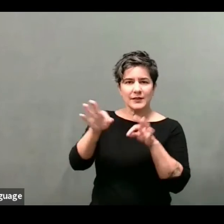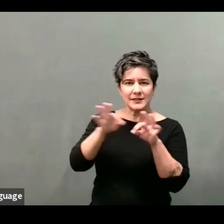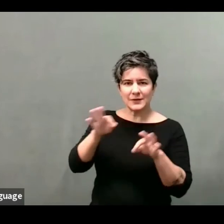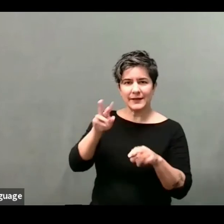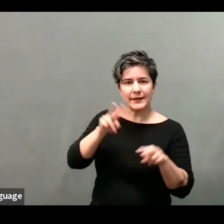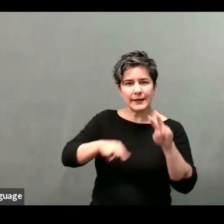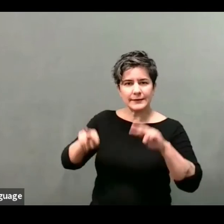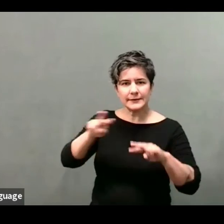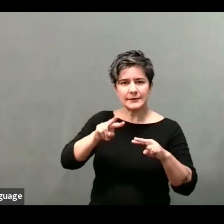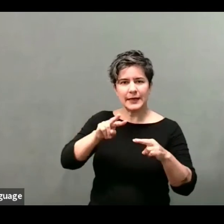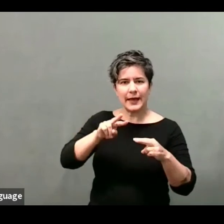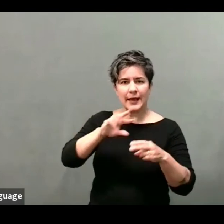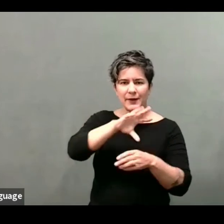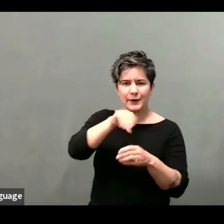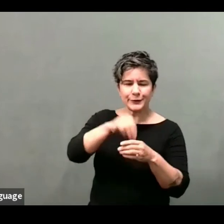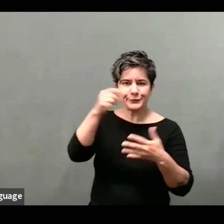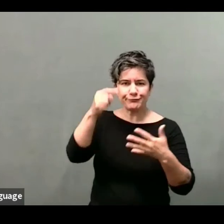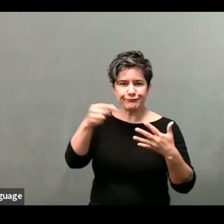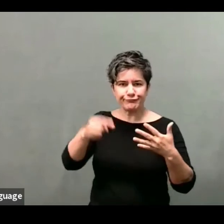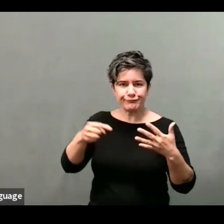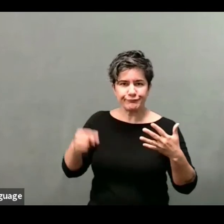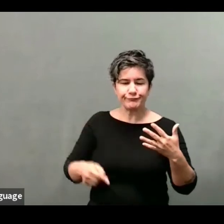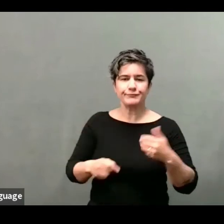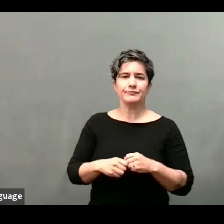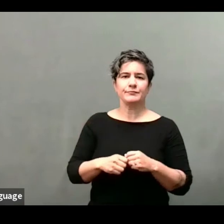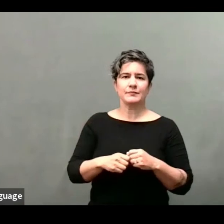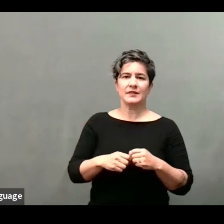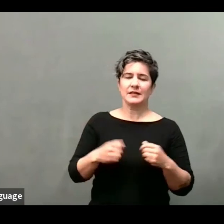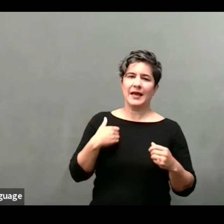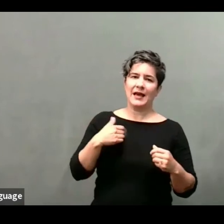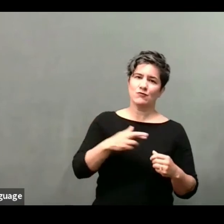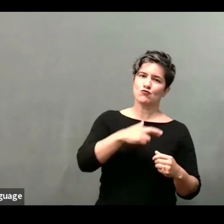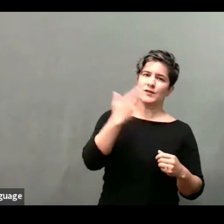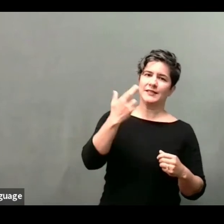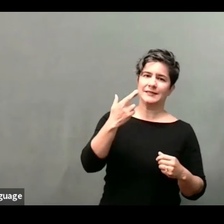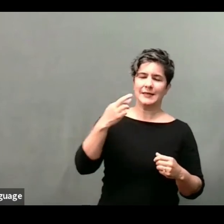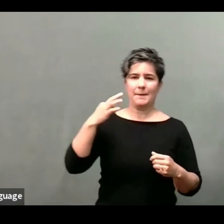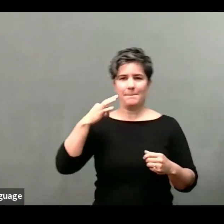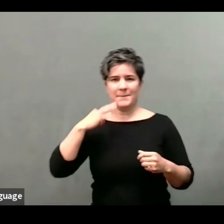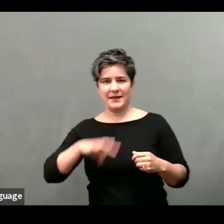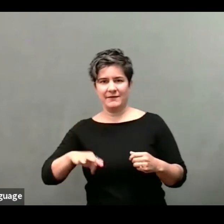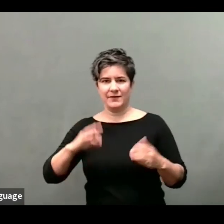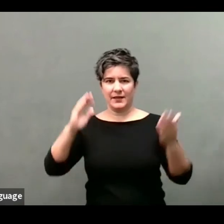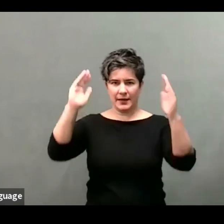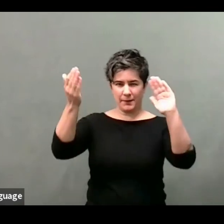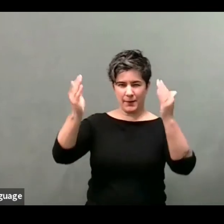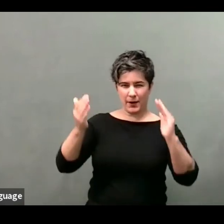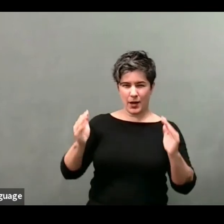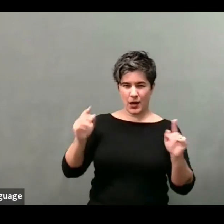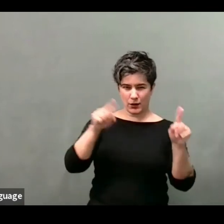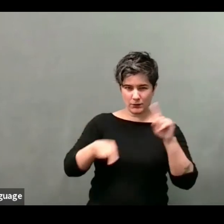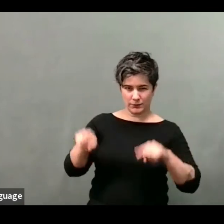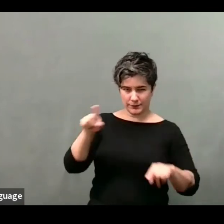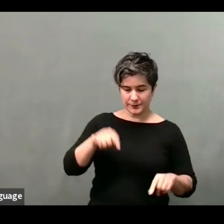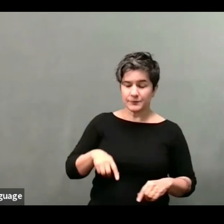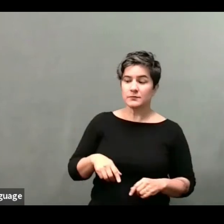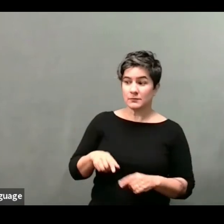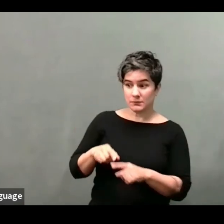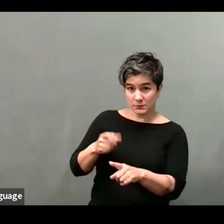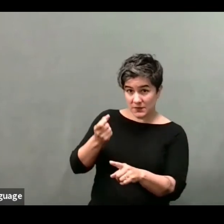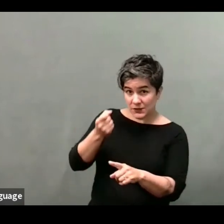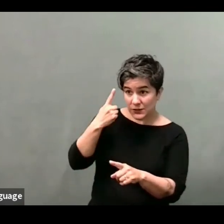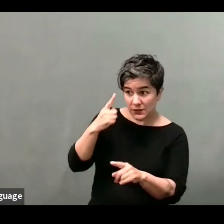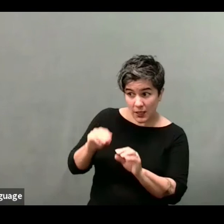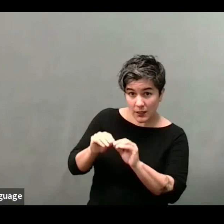entails, kind of some basic risks versus benefits, and then see if the patient understands that